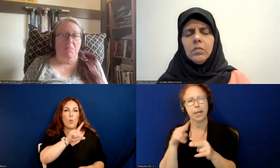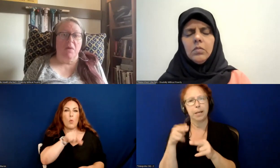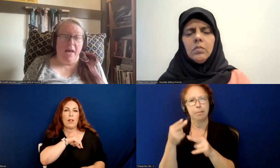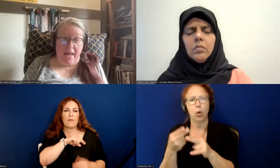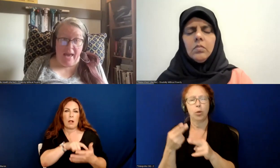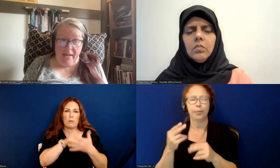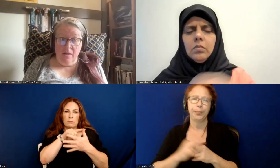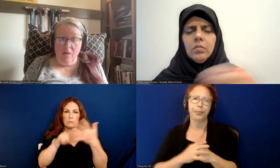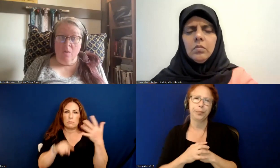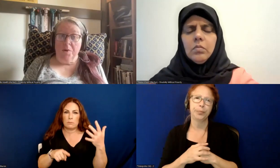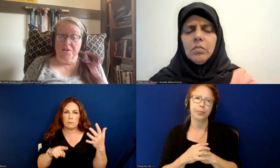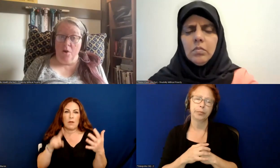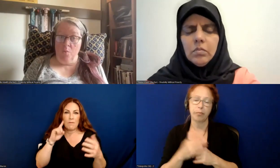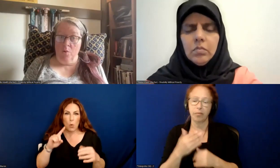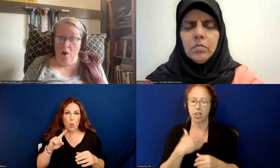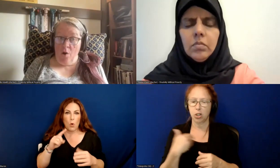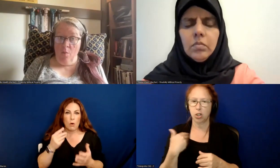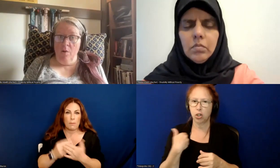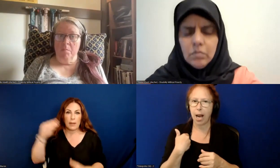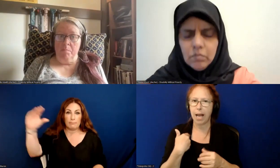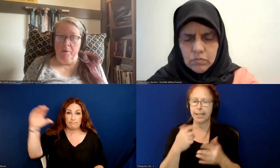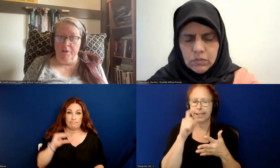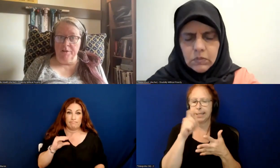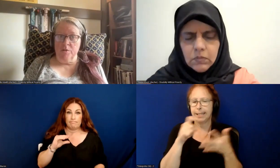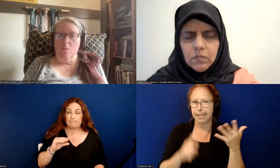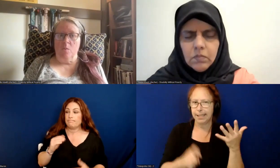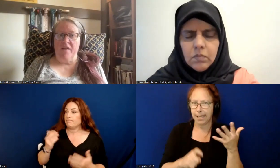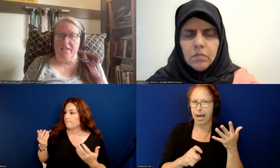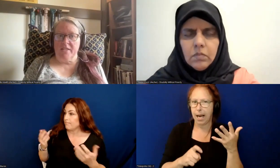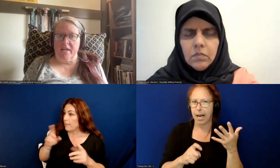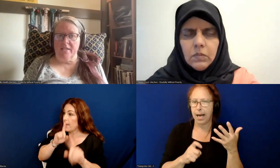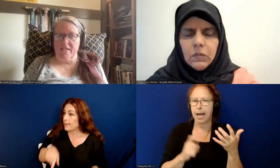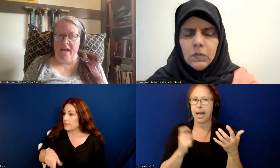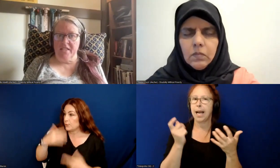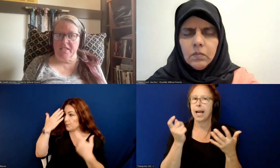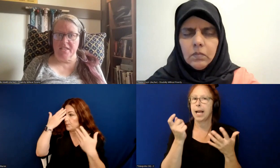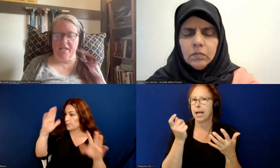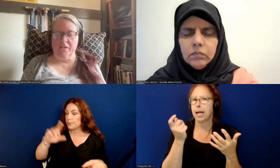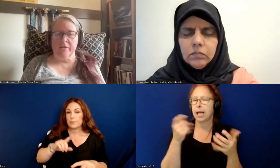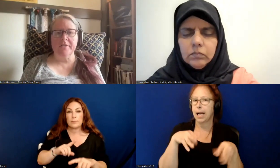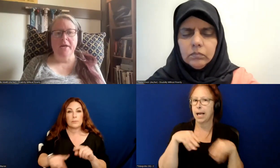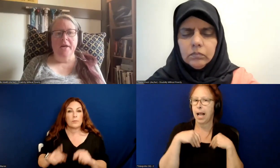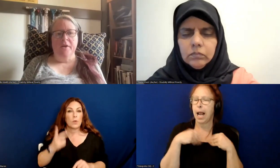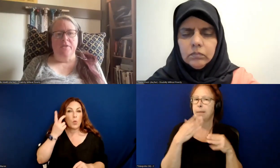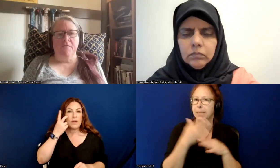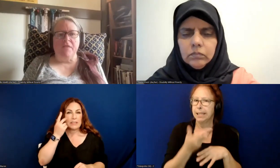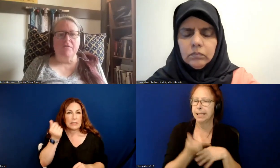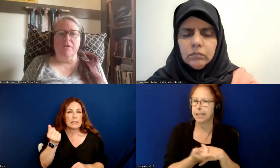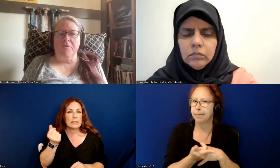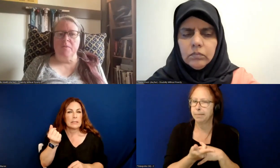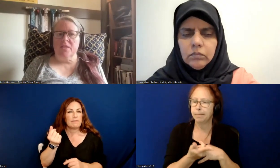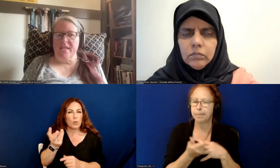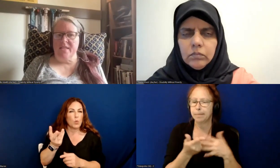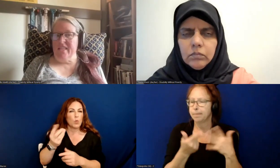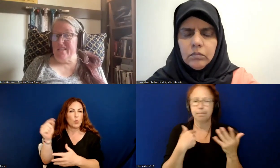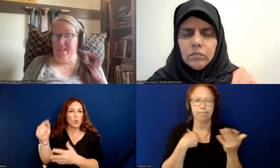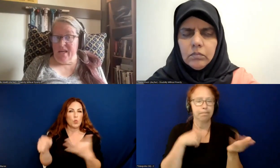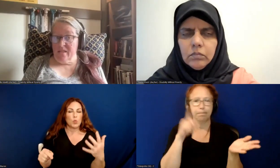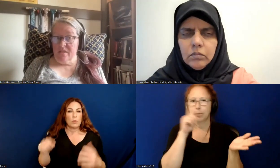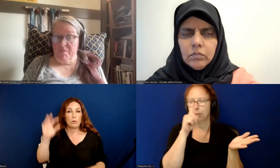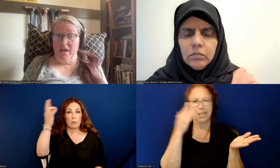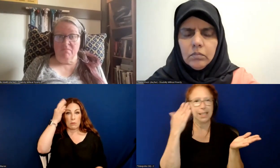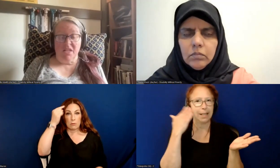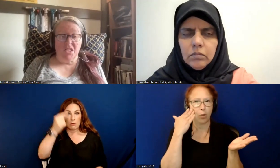going to be? Again, we don't know, but we've had signs and signals. The federal government says it